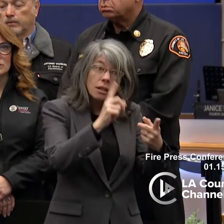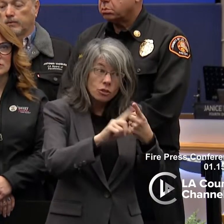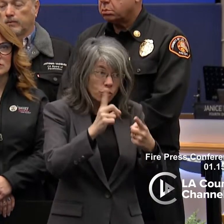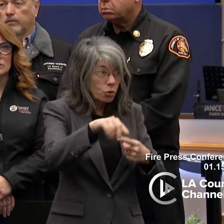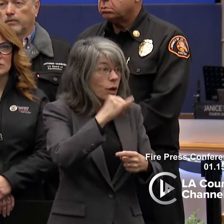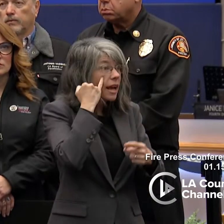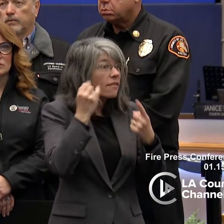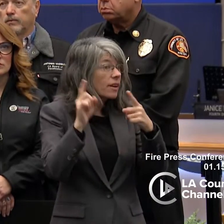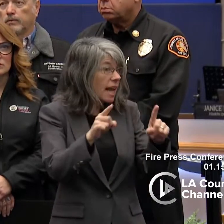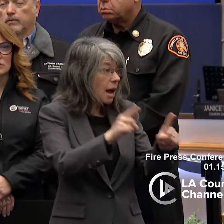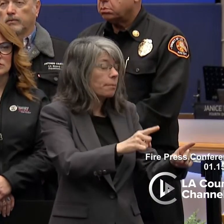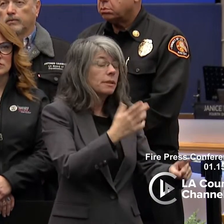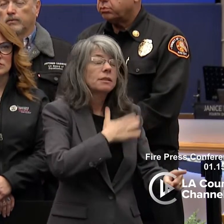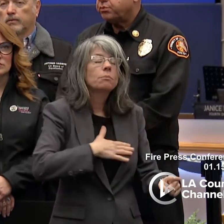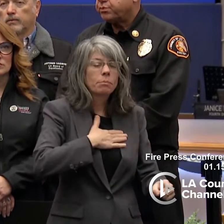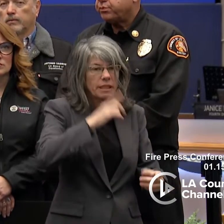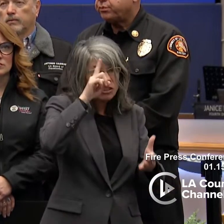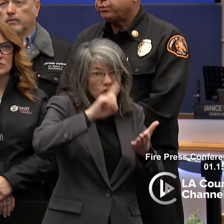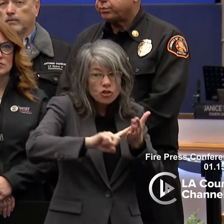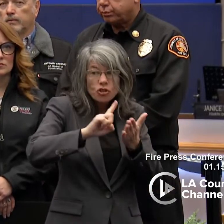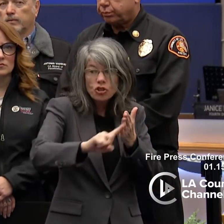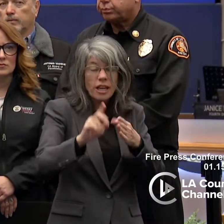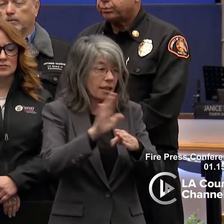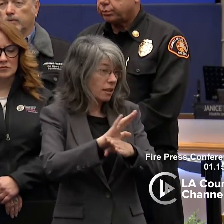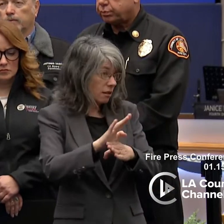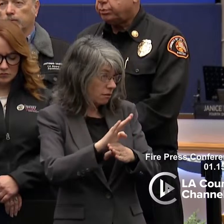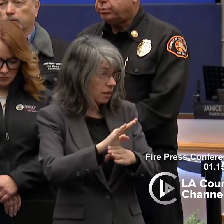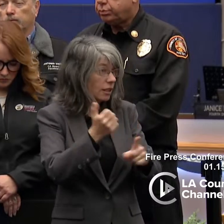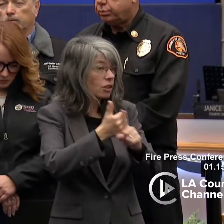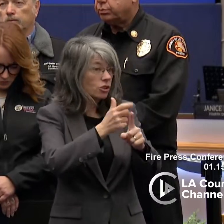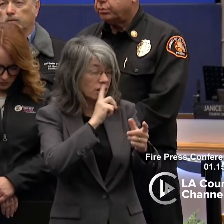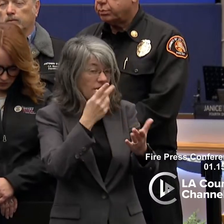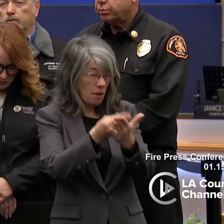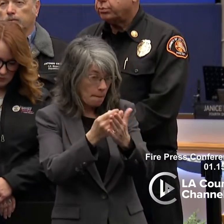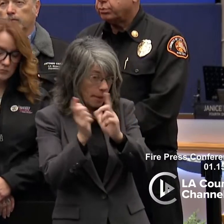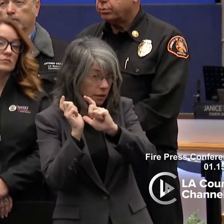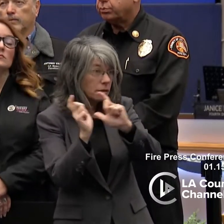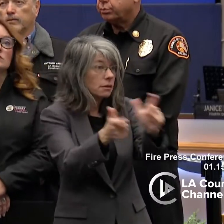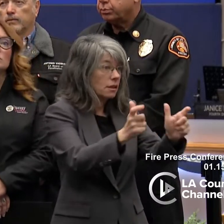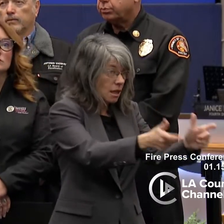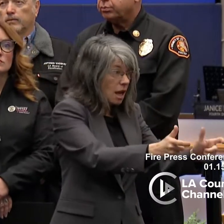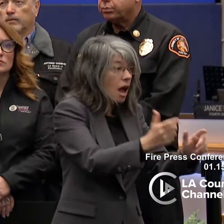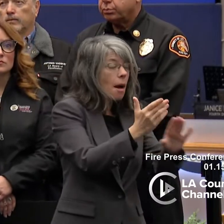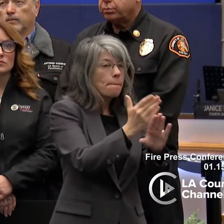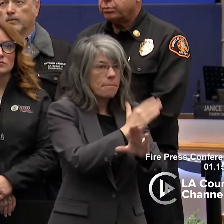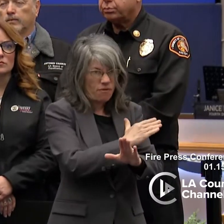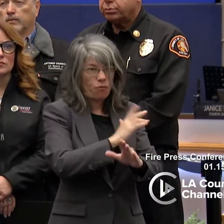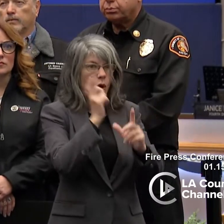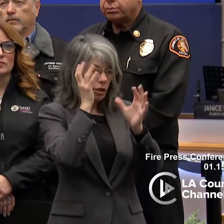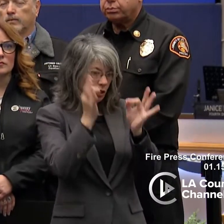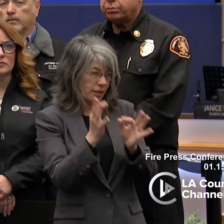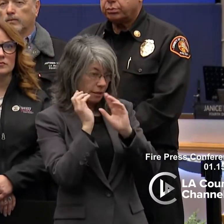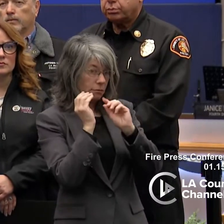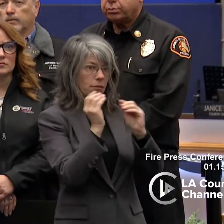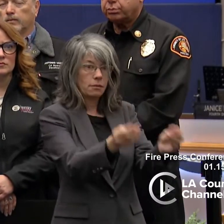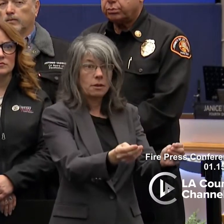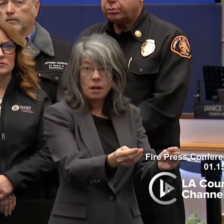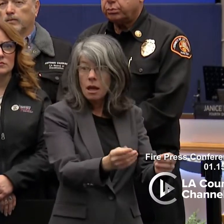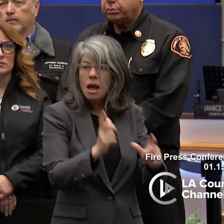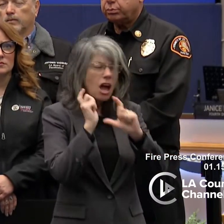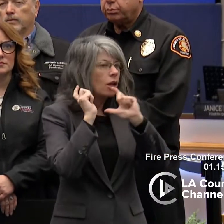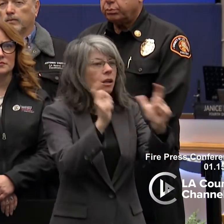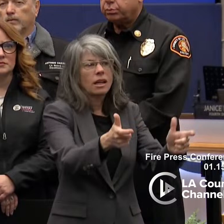if this happens, please check the organization that you are donating your money to beforehand. Do not